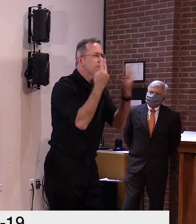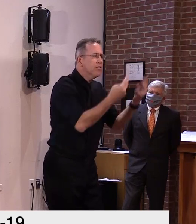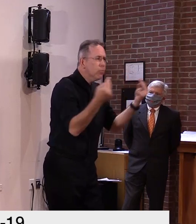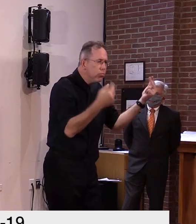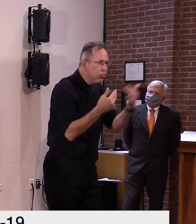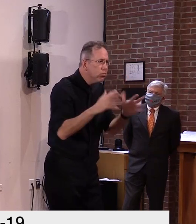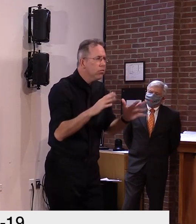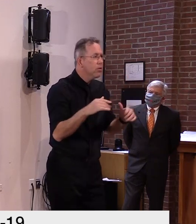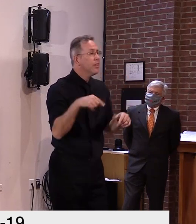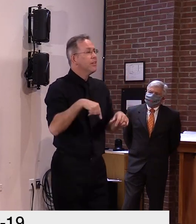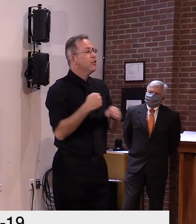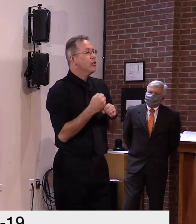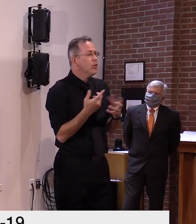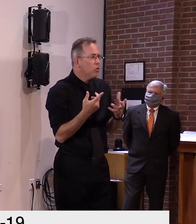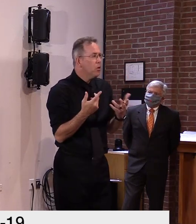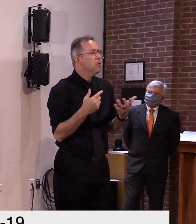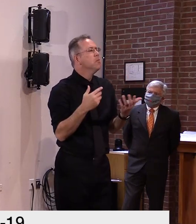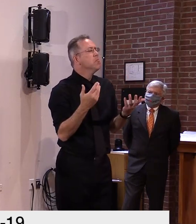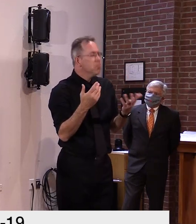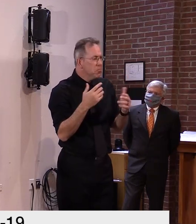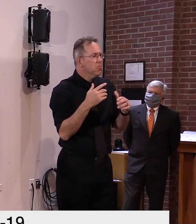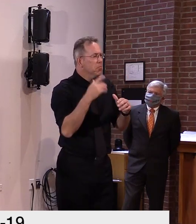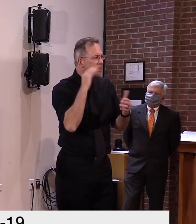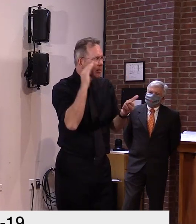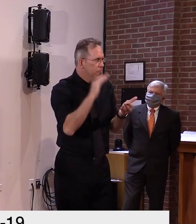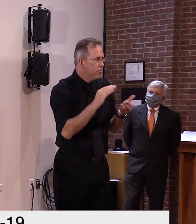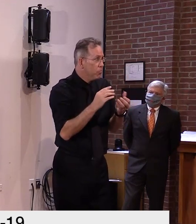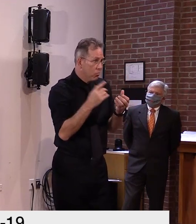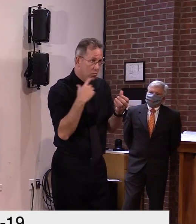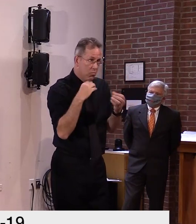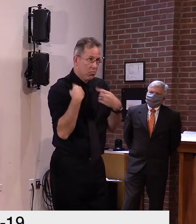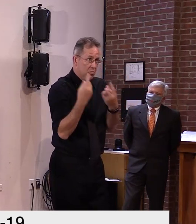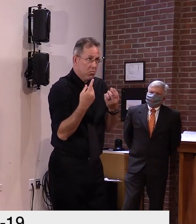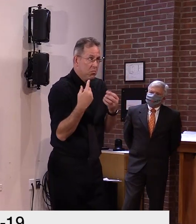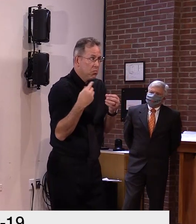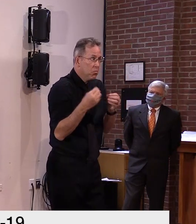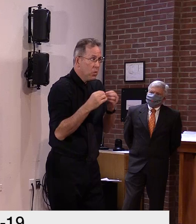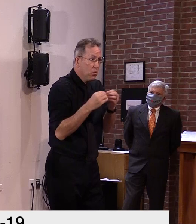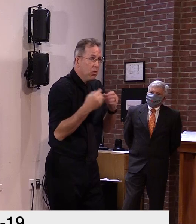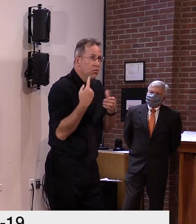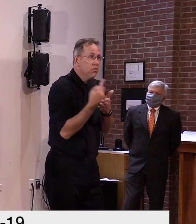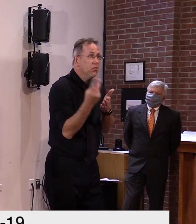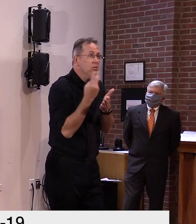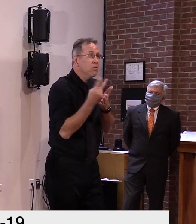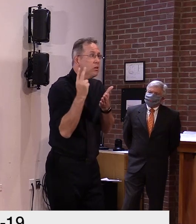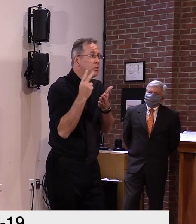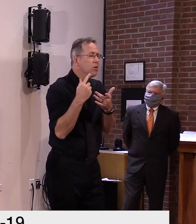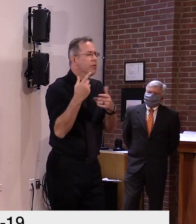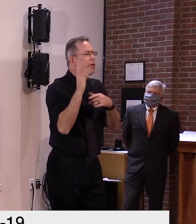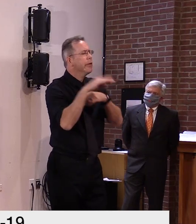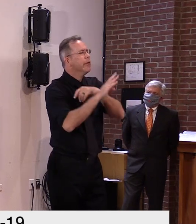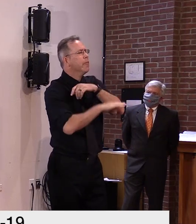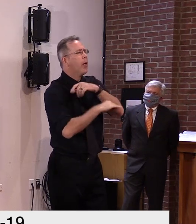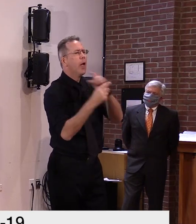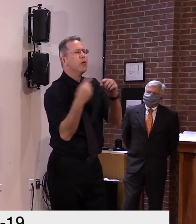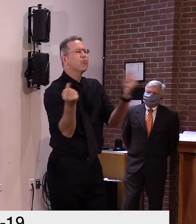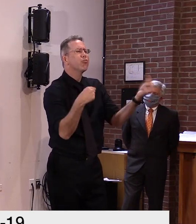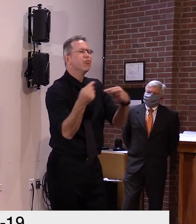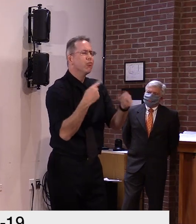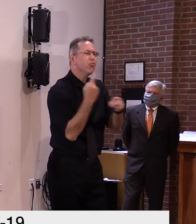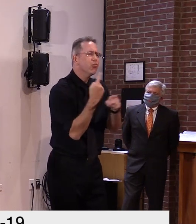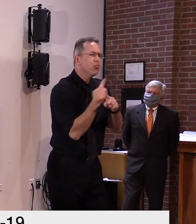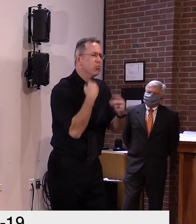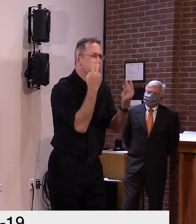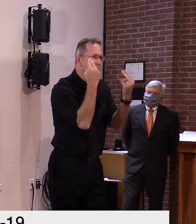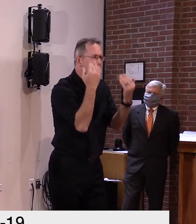know, consistently down compared to the previous time point, 2019. And we can provide a further update once we get more up to real